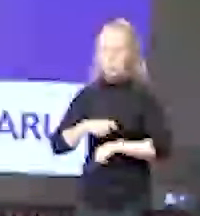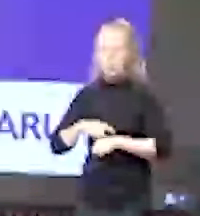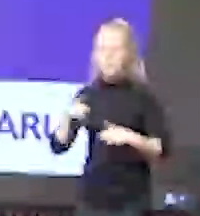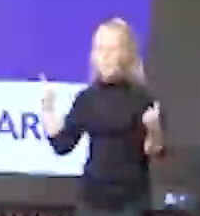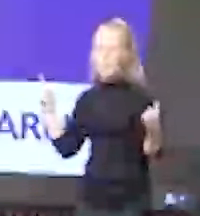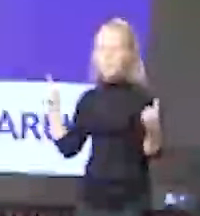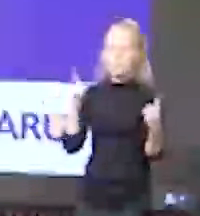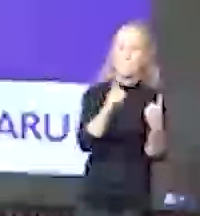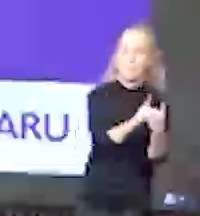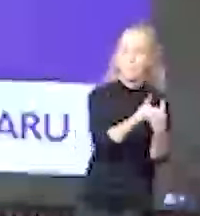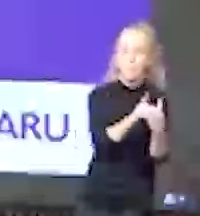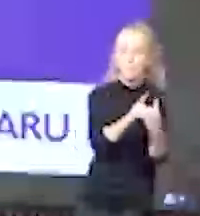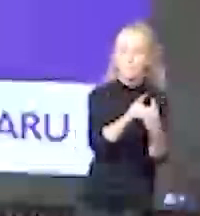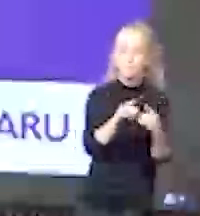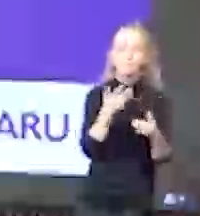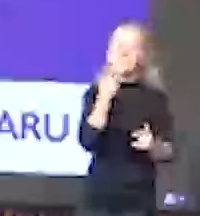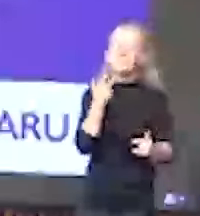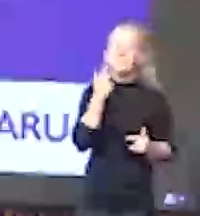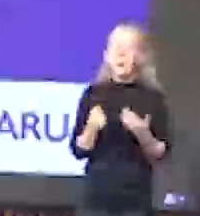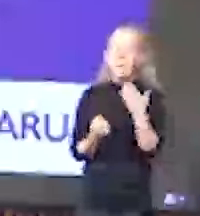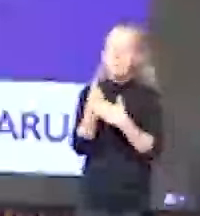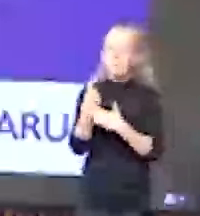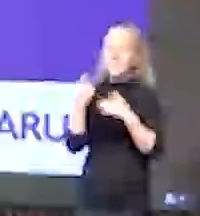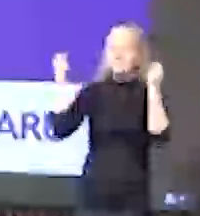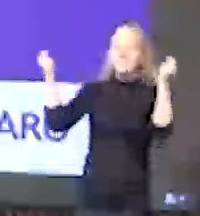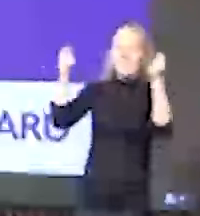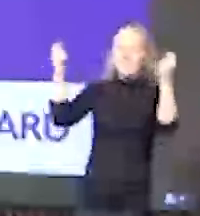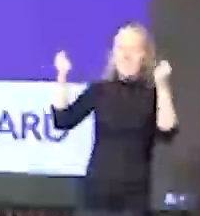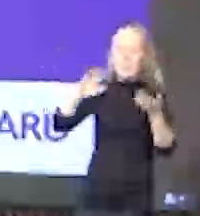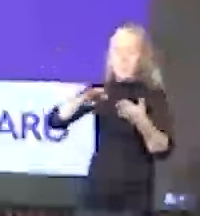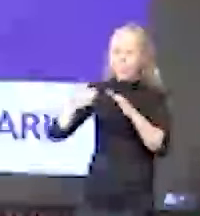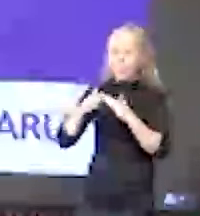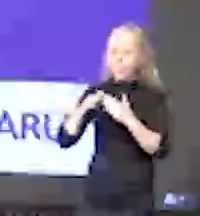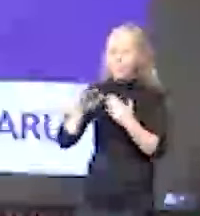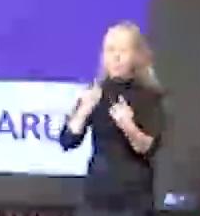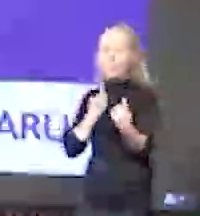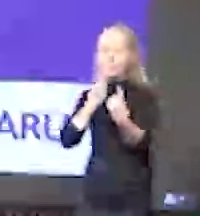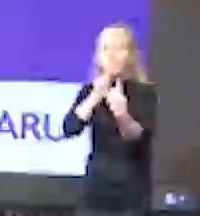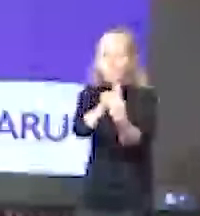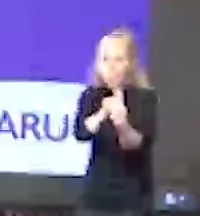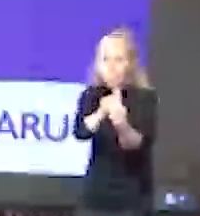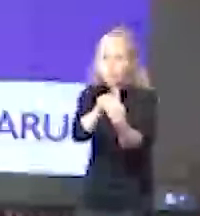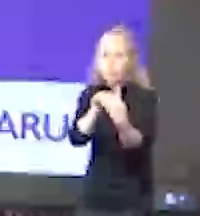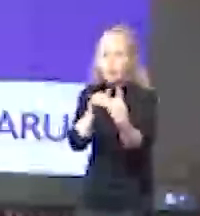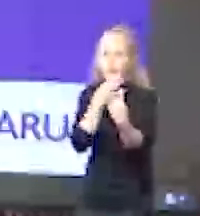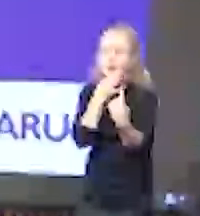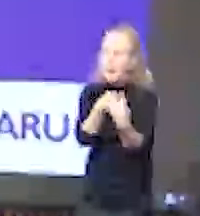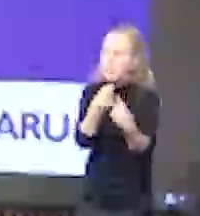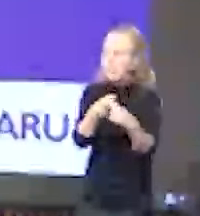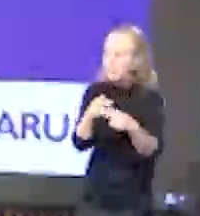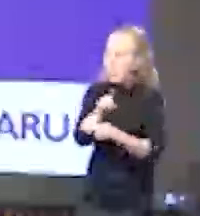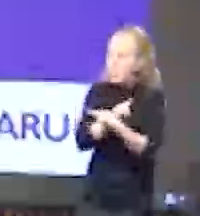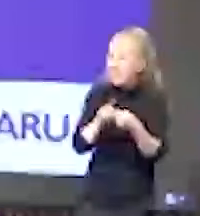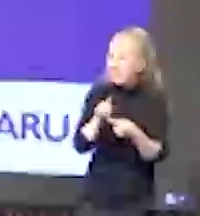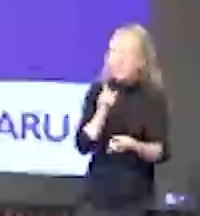whether they're at another event, or whether you're putting in a request for a meeting, those initial